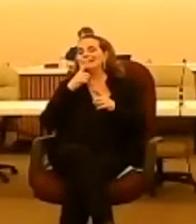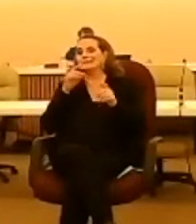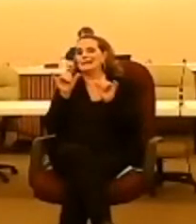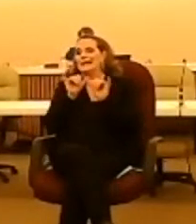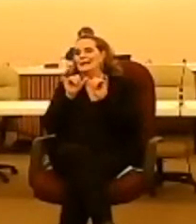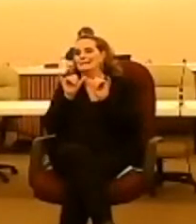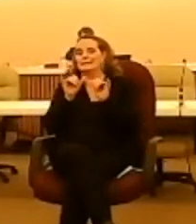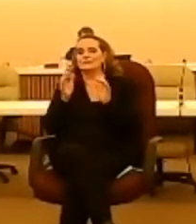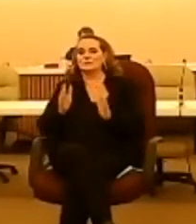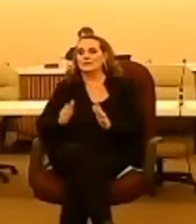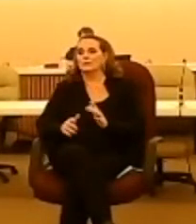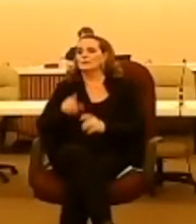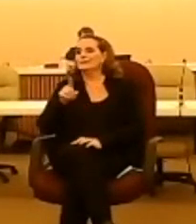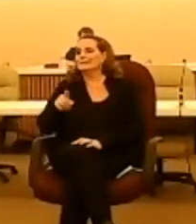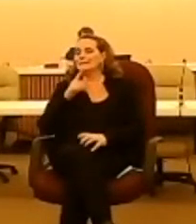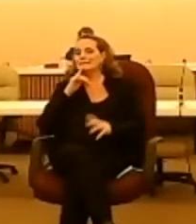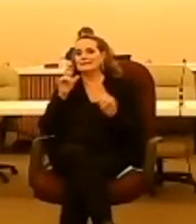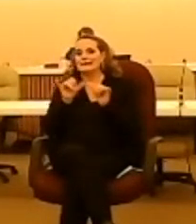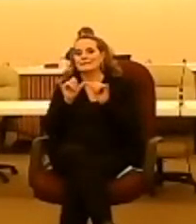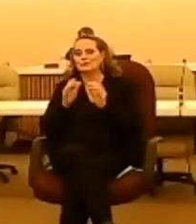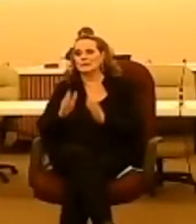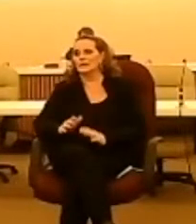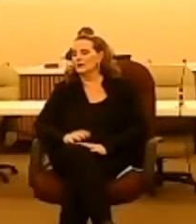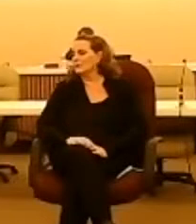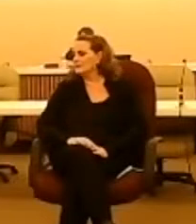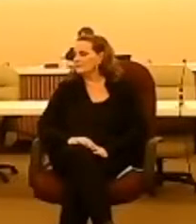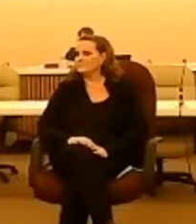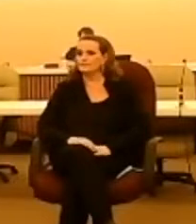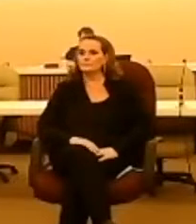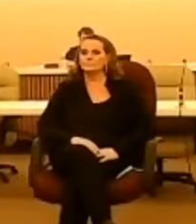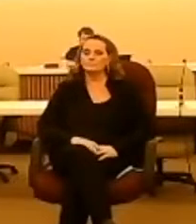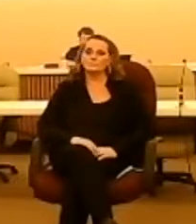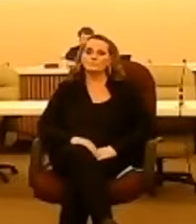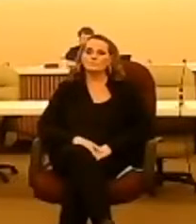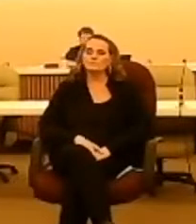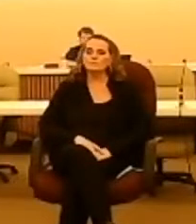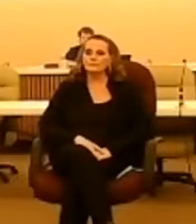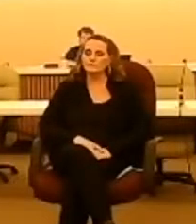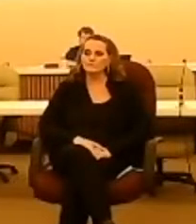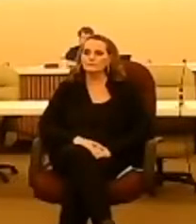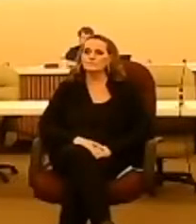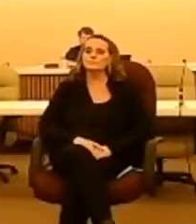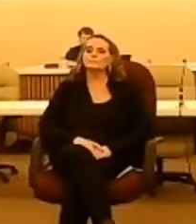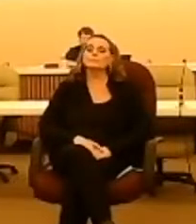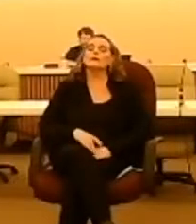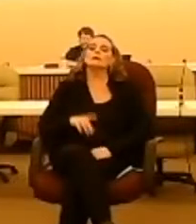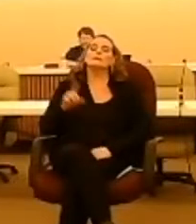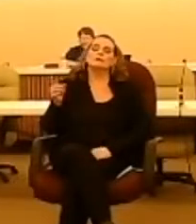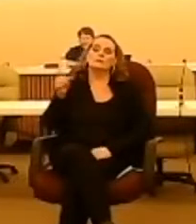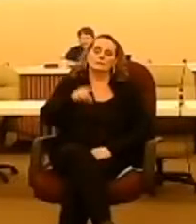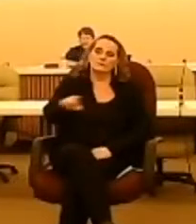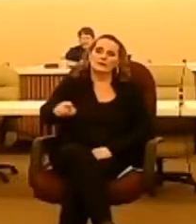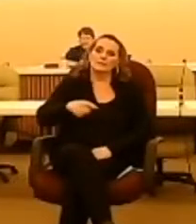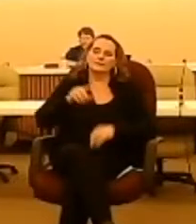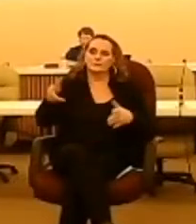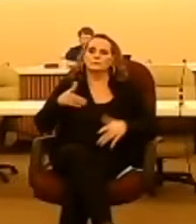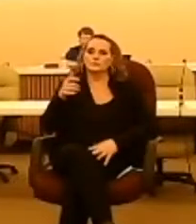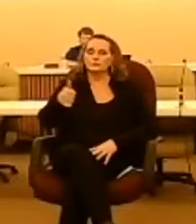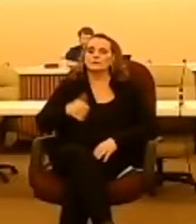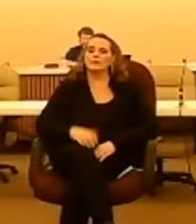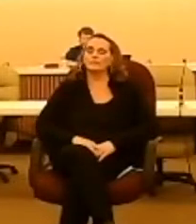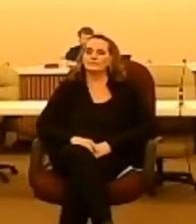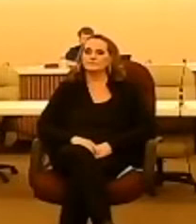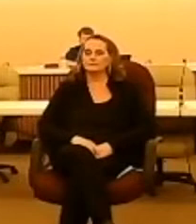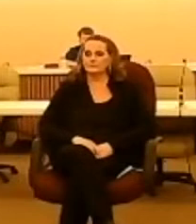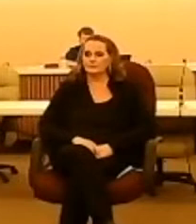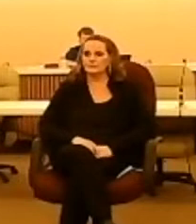Engineer. I'm the Okay. Rod is the engineer. Mo Yassin is going to be the operator. Come and introduce yourself. Go ahead,